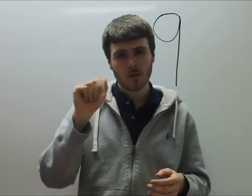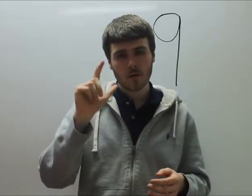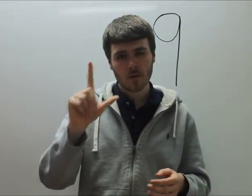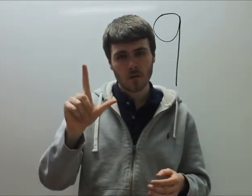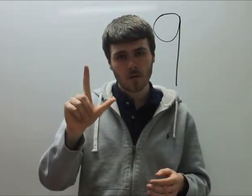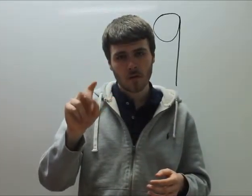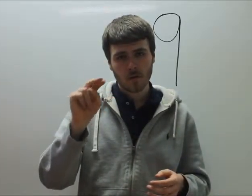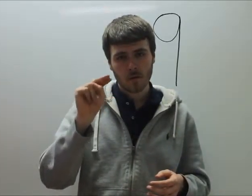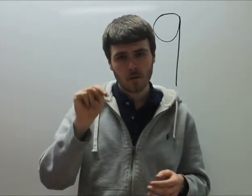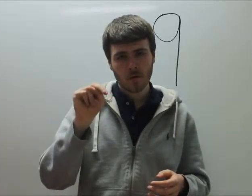tendency.